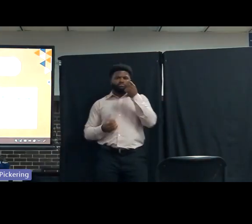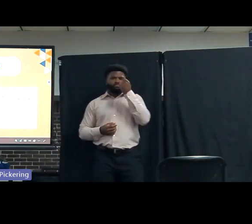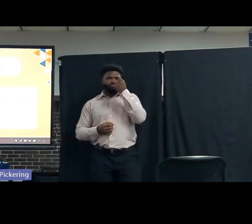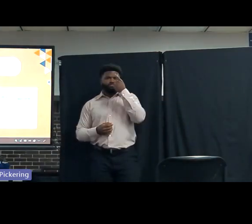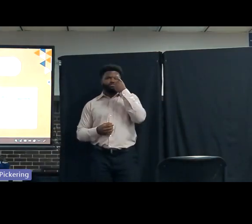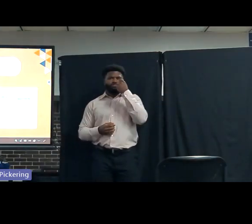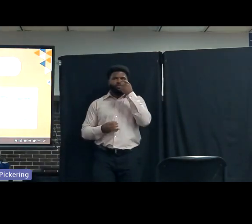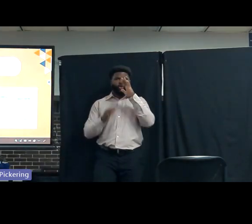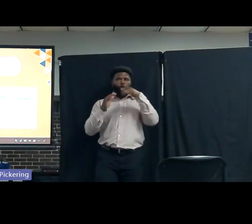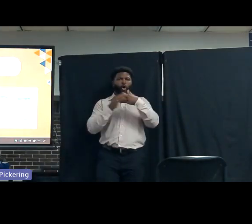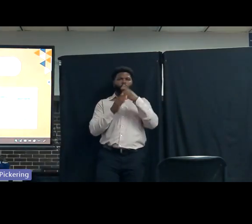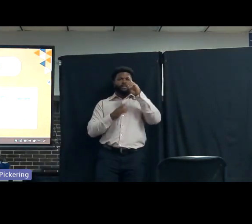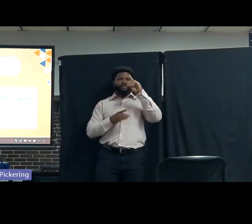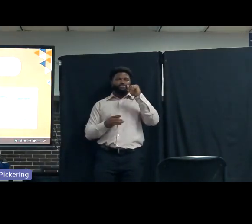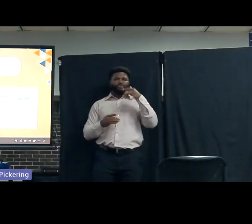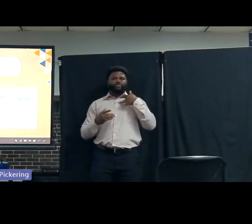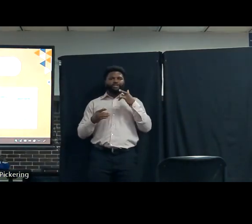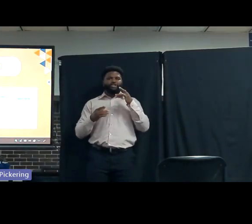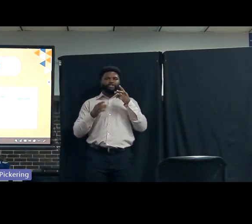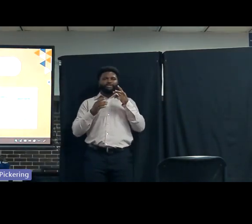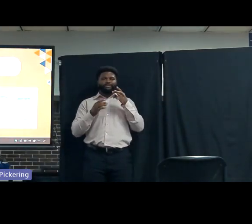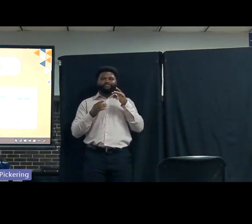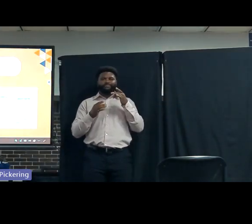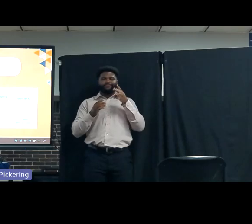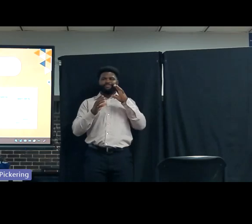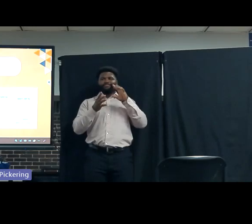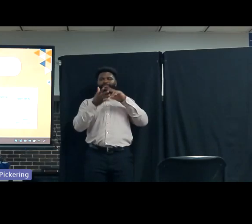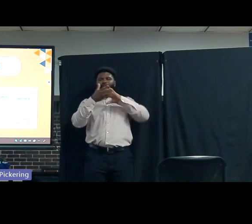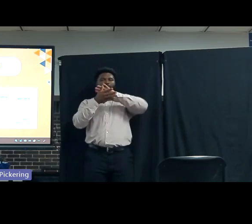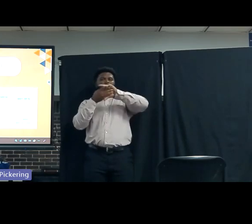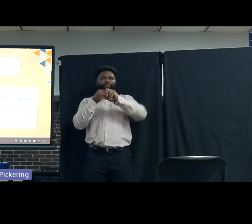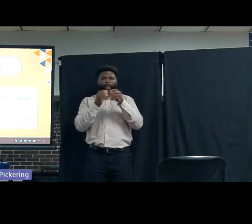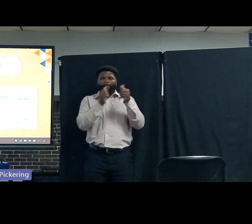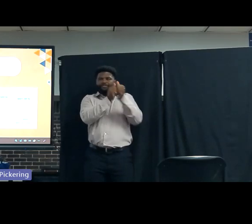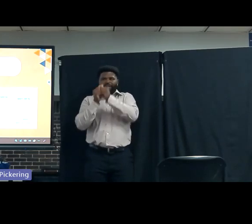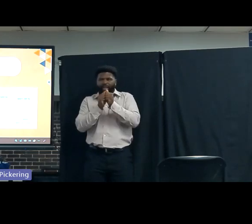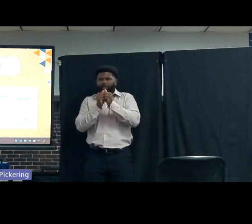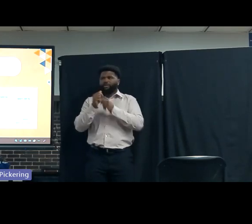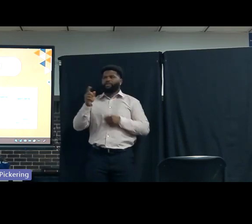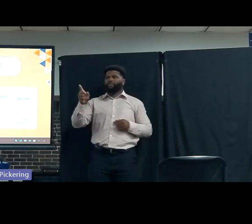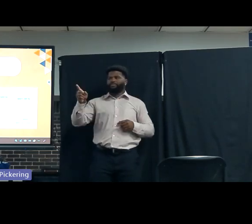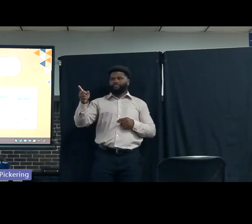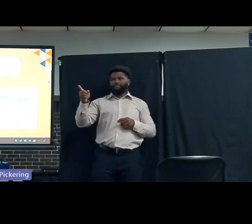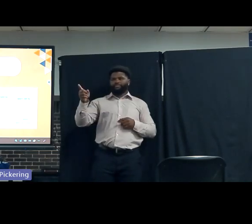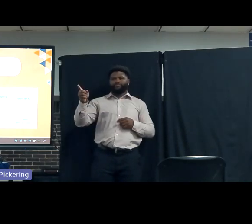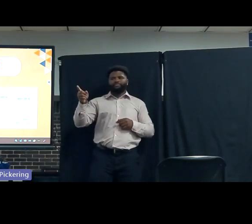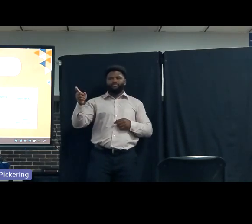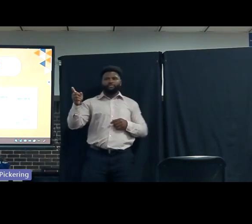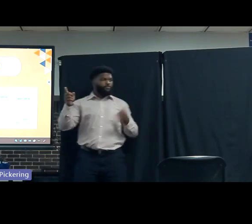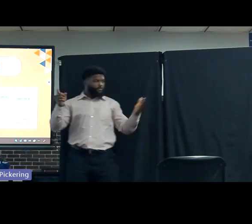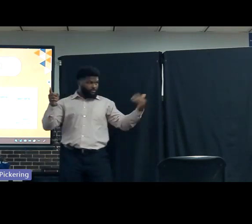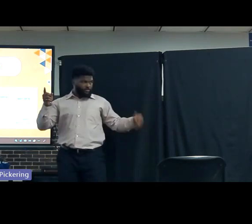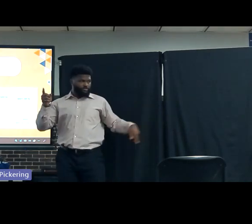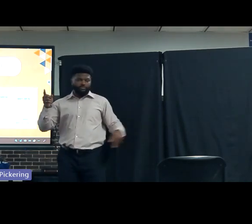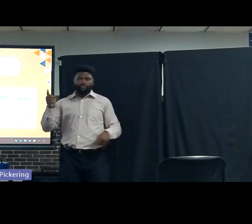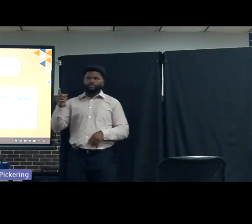though. And Back, years back, probably